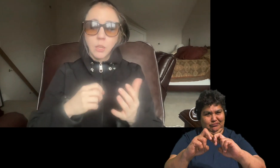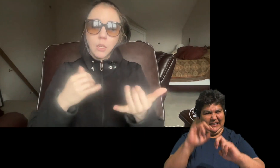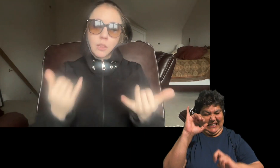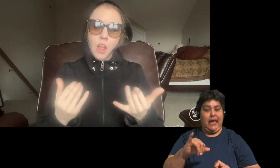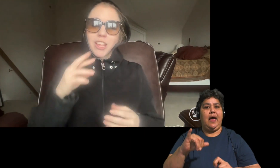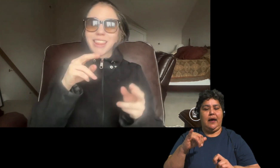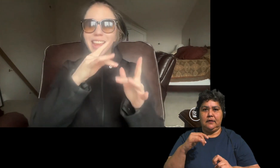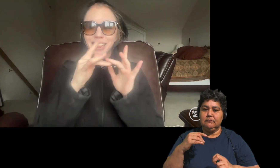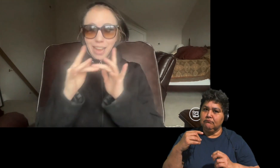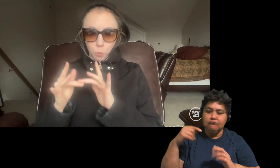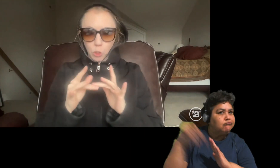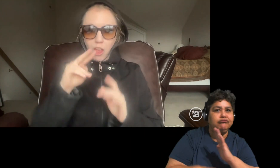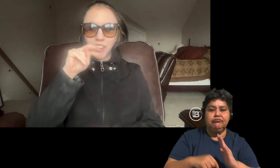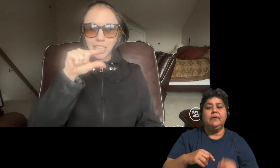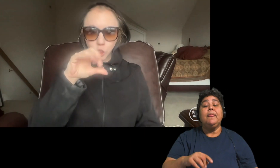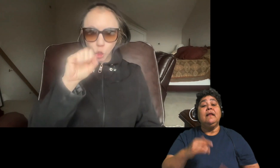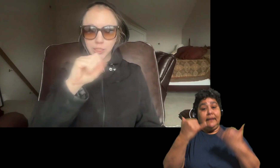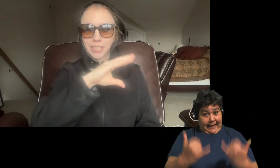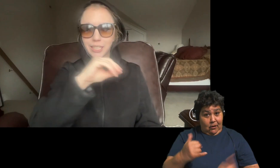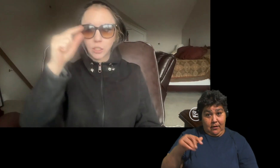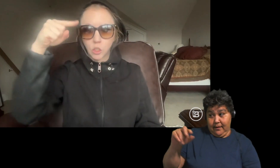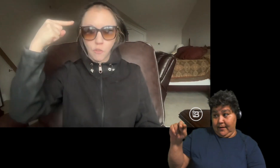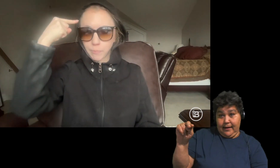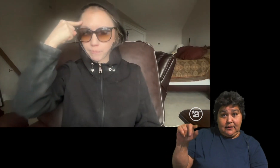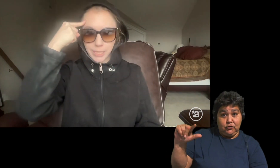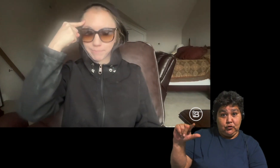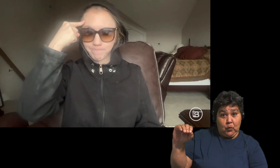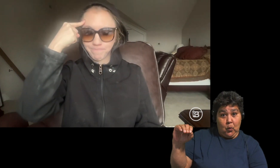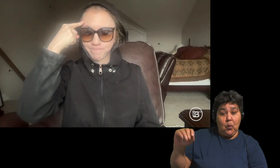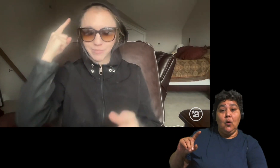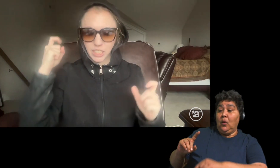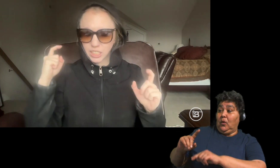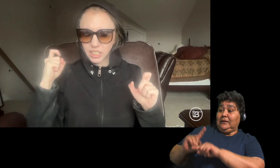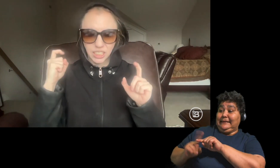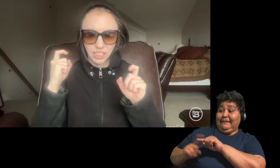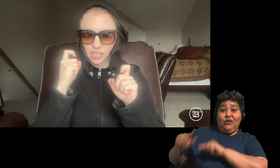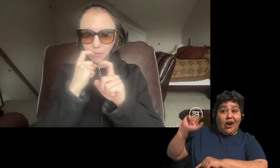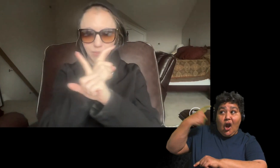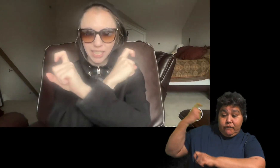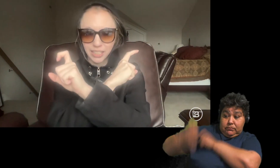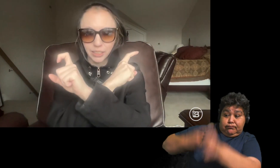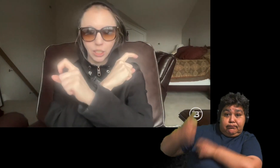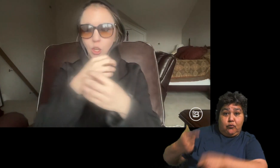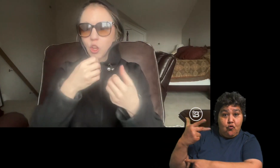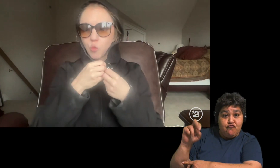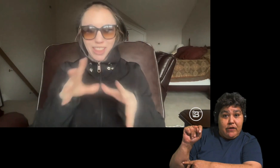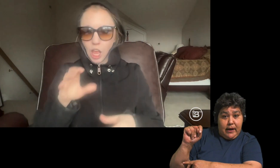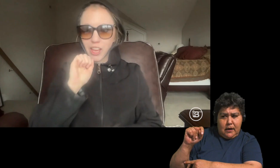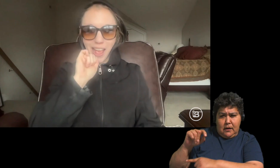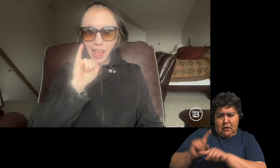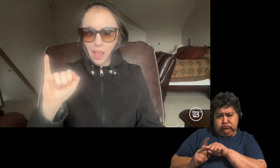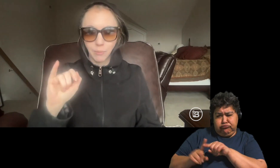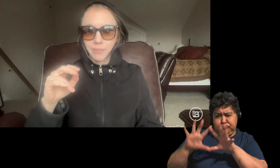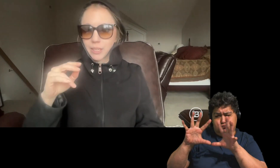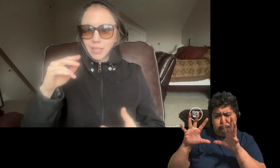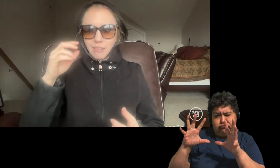states. So now the network of NGOs and government grants is incredibly